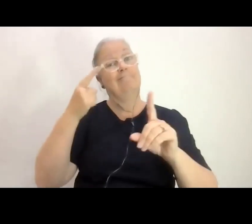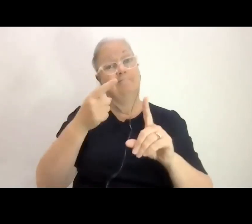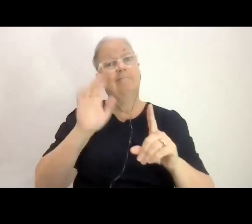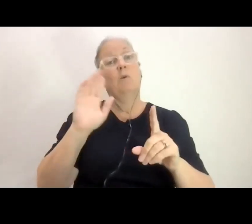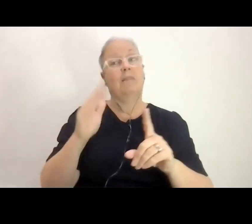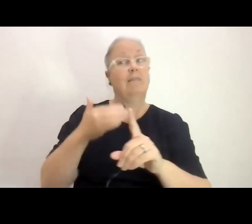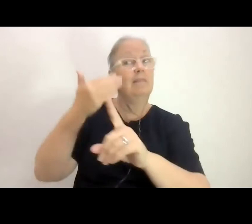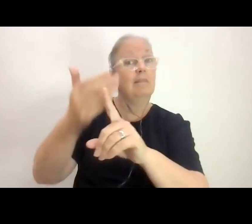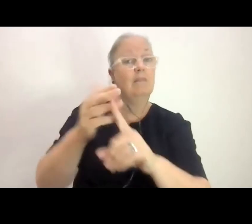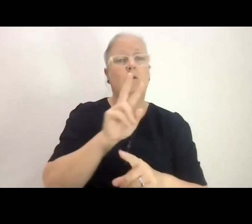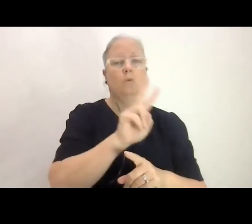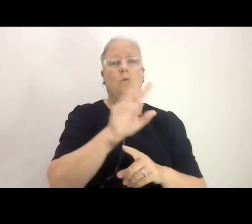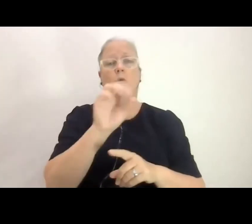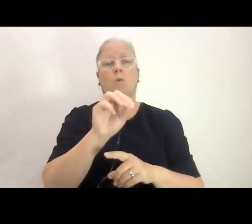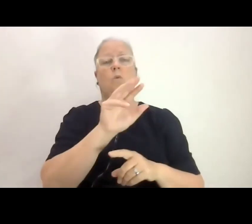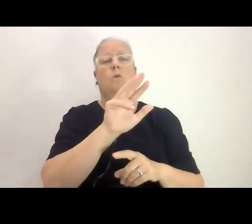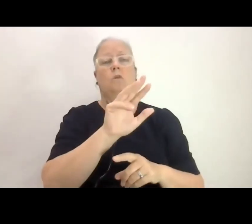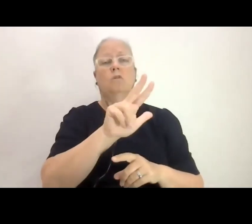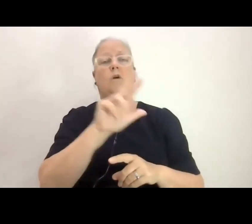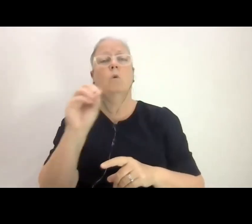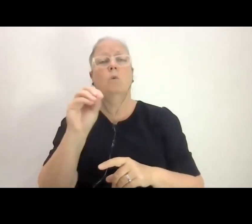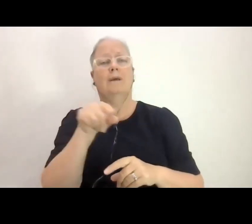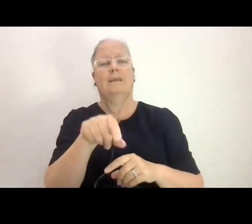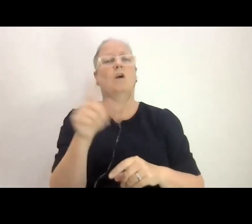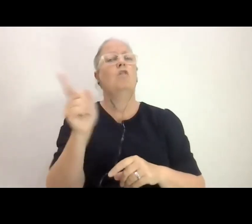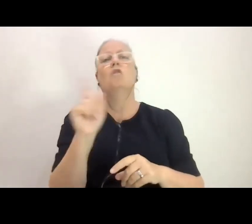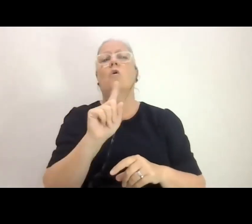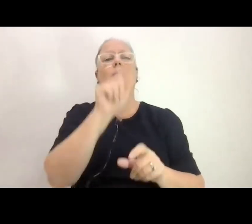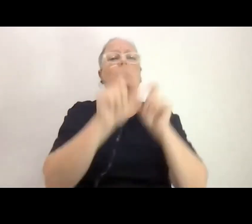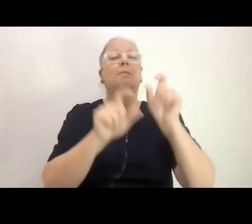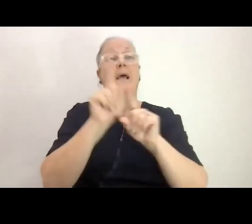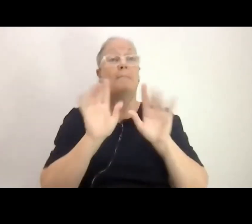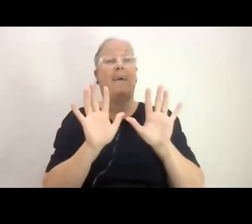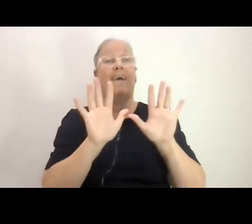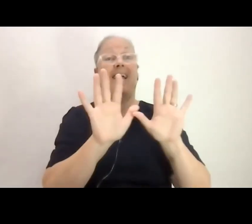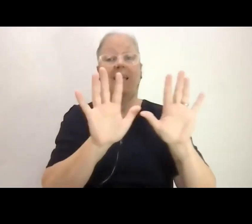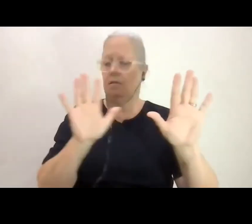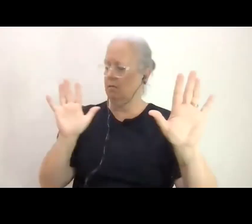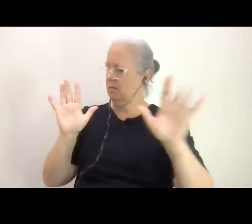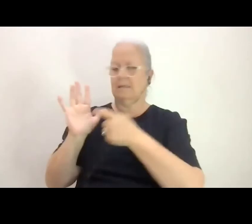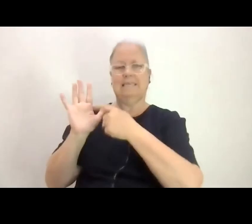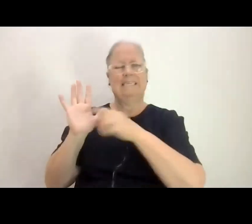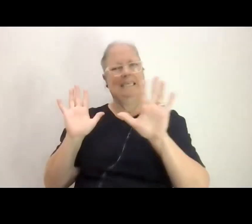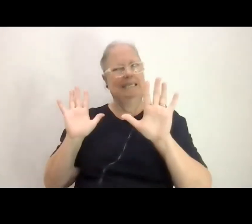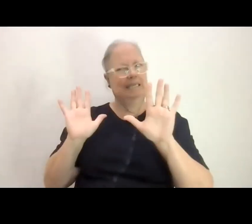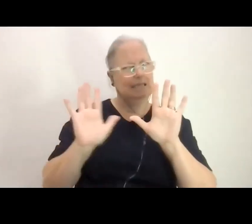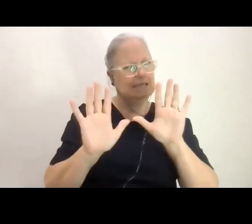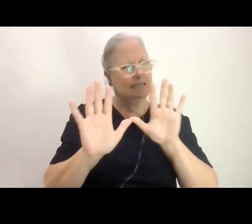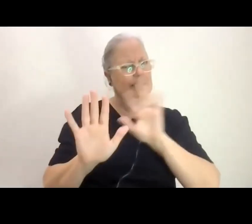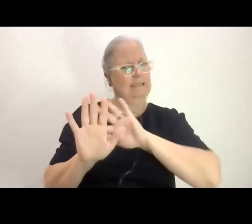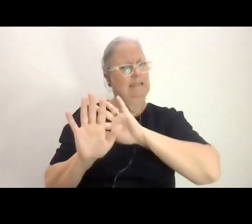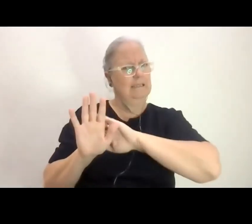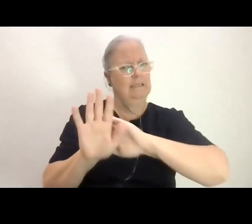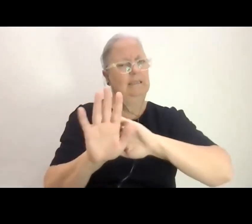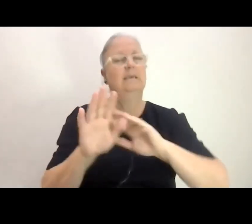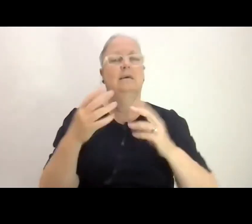to leave no one behind. The global strategy for UNAIDS came with the theme of ending inequalities. This inequality